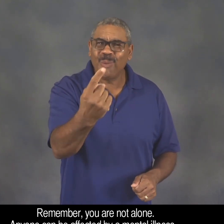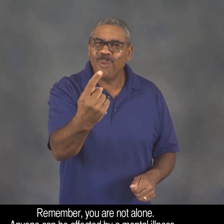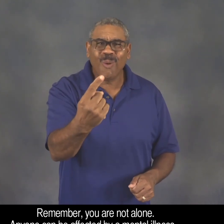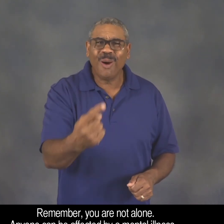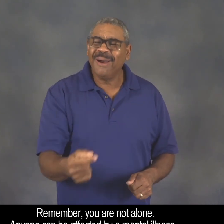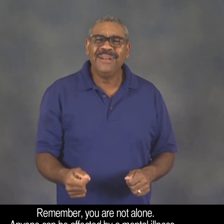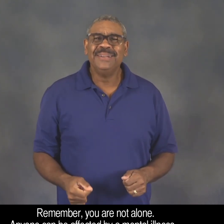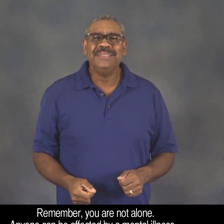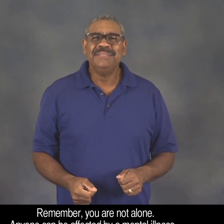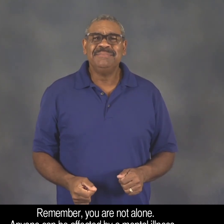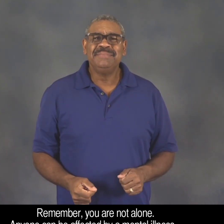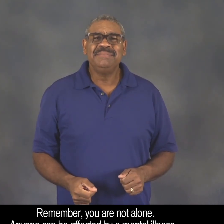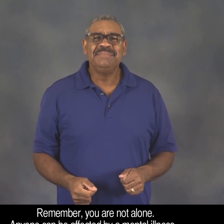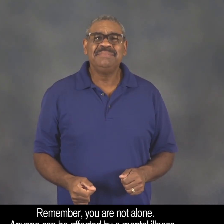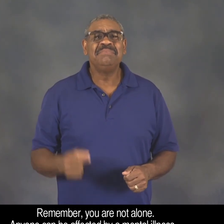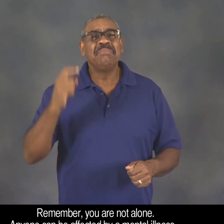Remember, you are not alone.